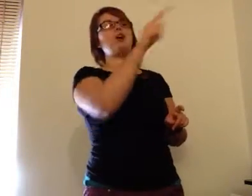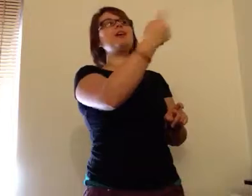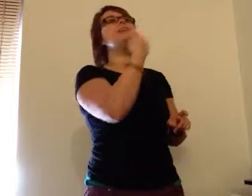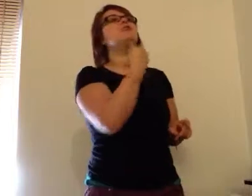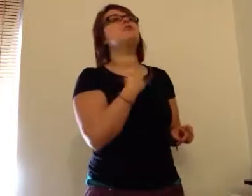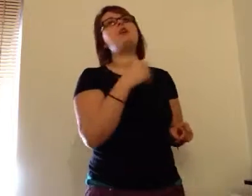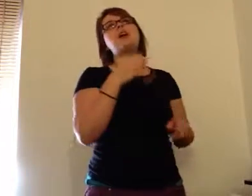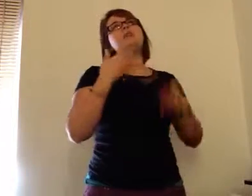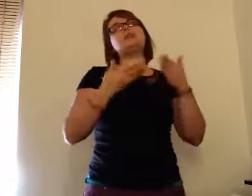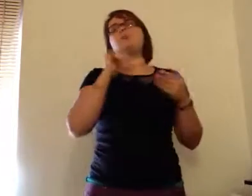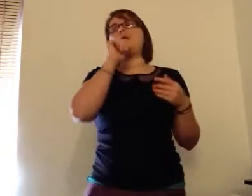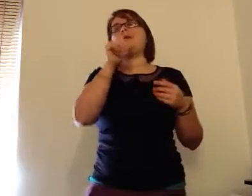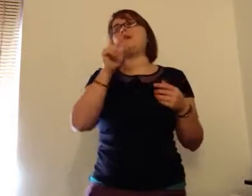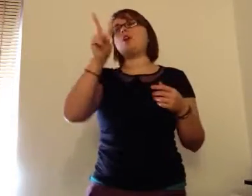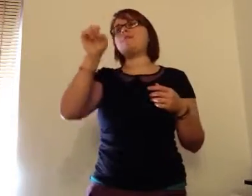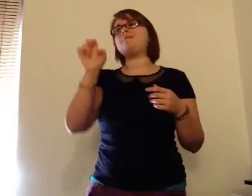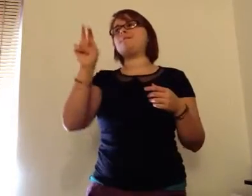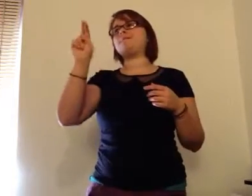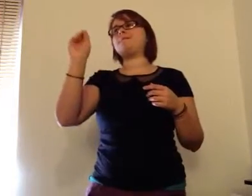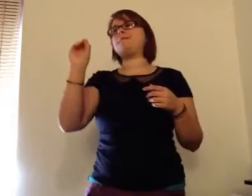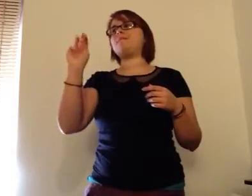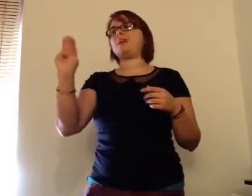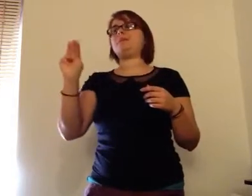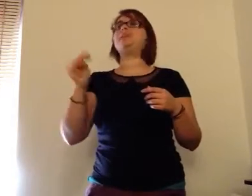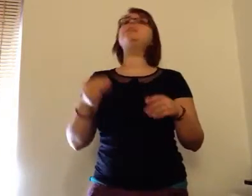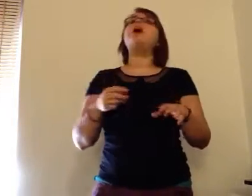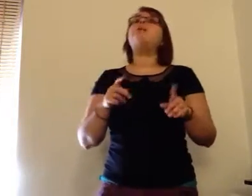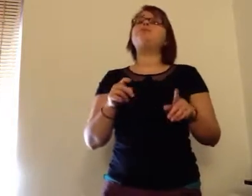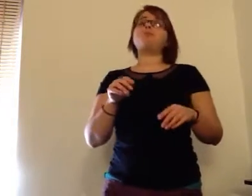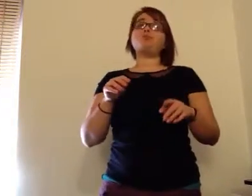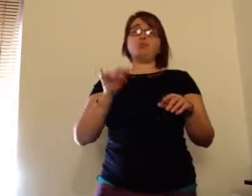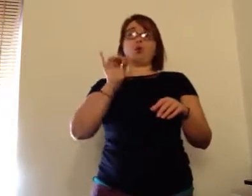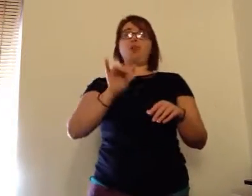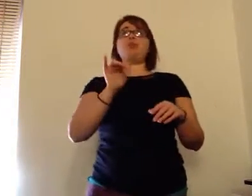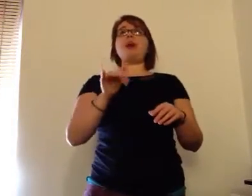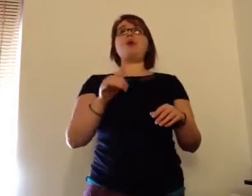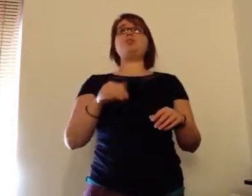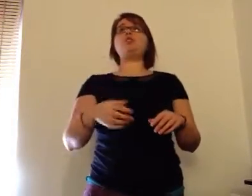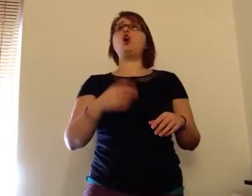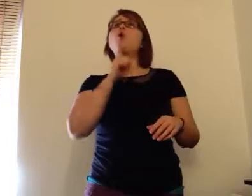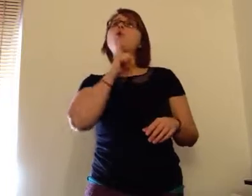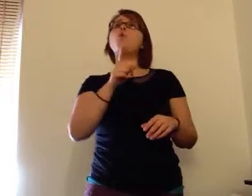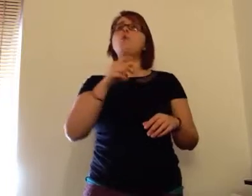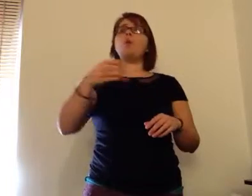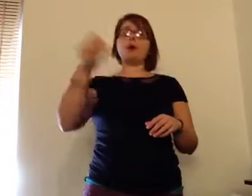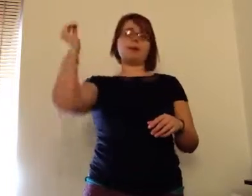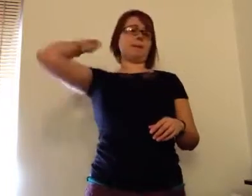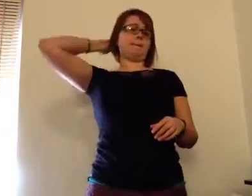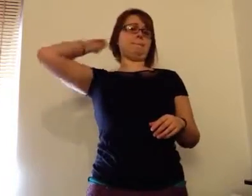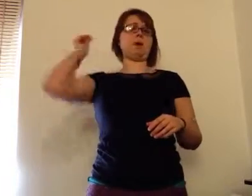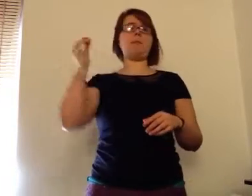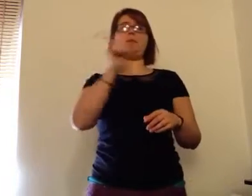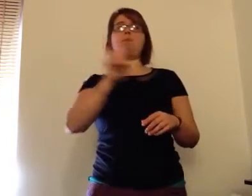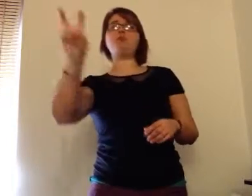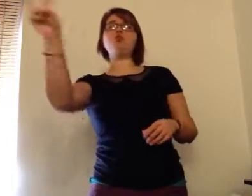Um, so that was an extremely memorable trip from my childhood. Um, definitely had a lot of character building experiences.